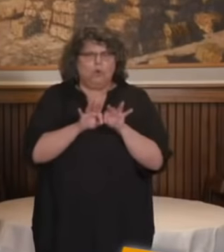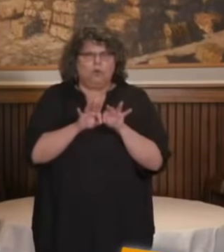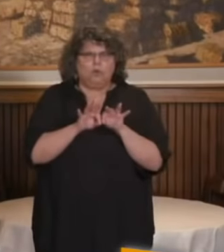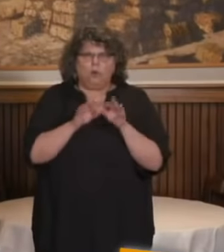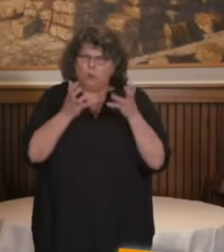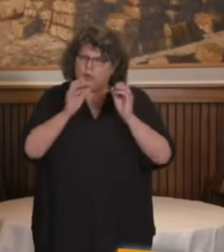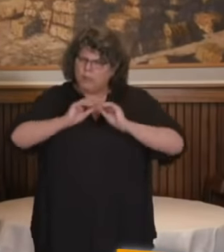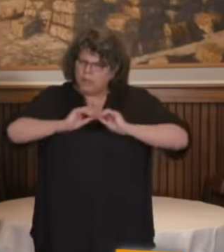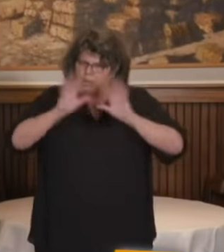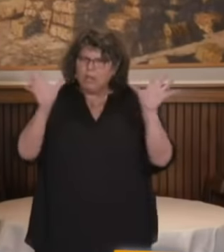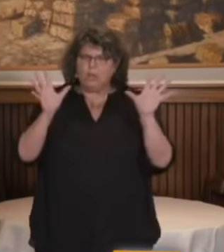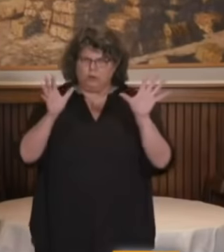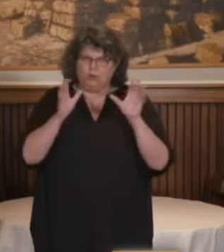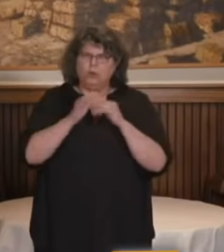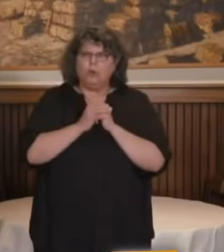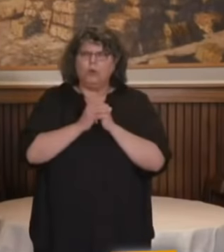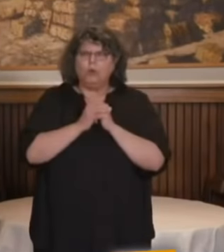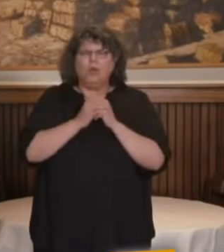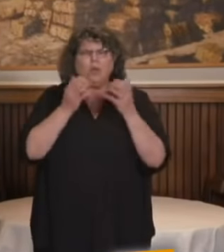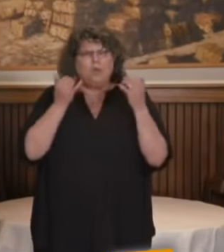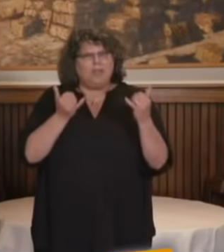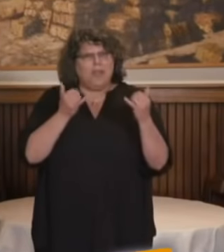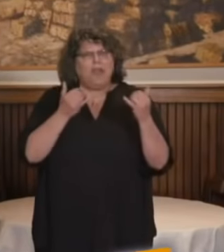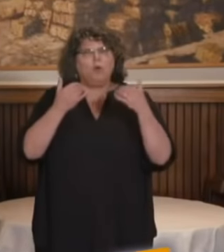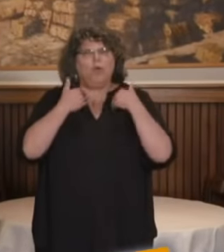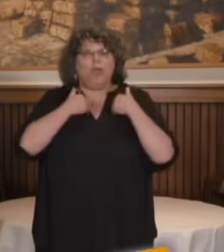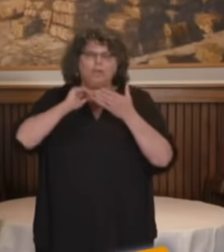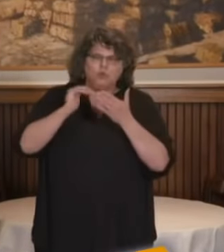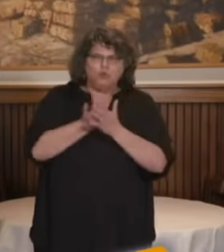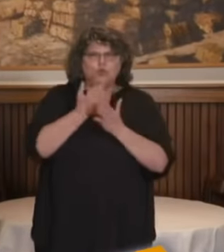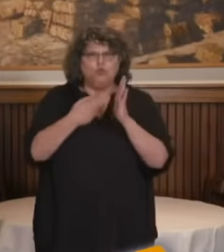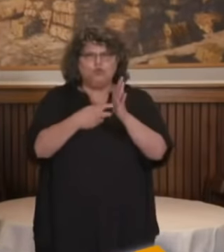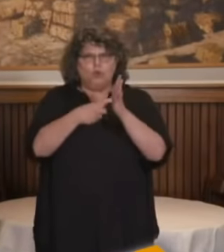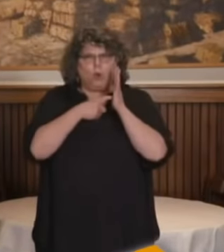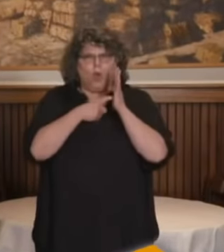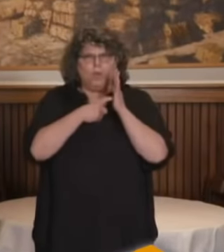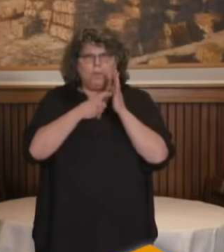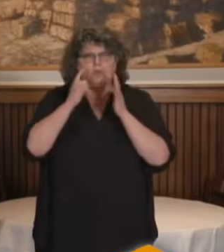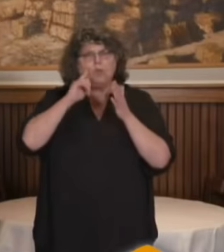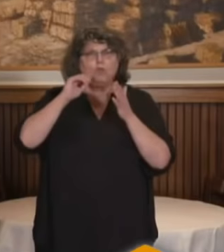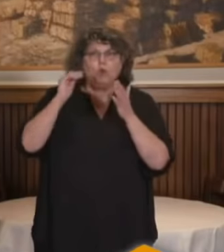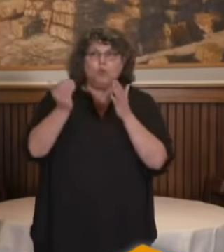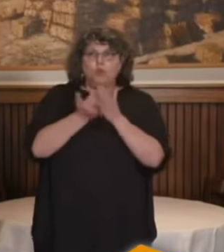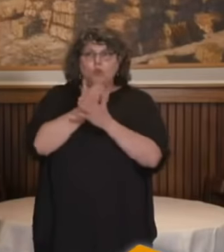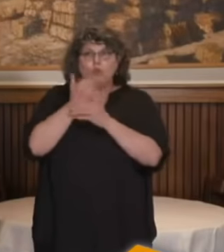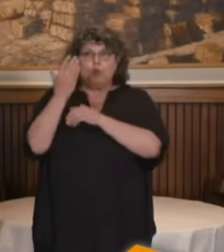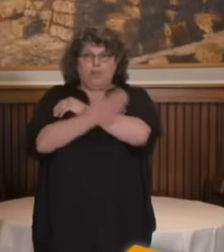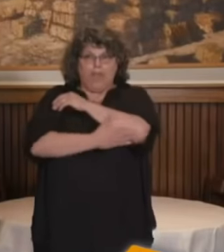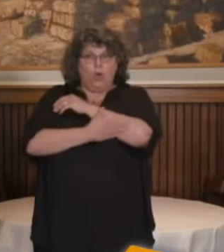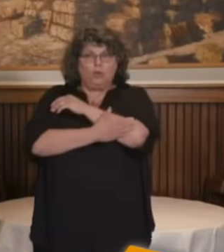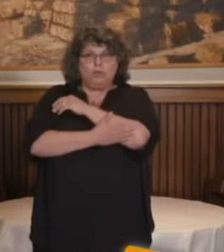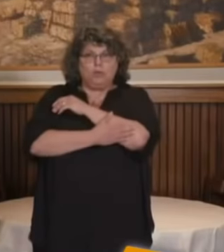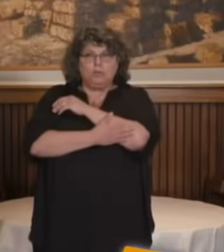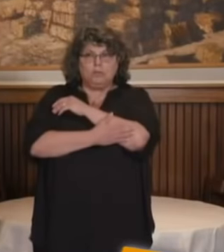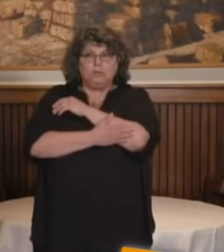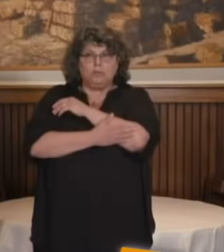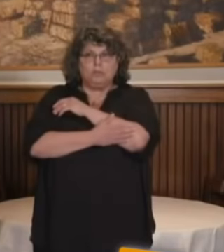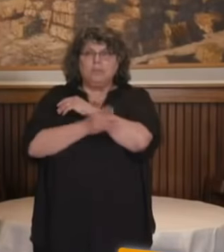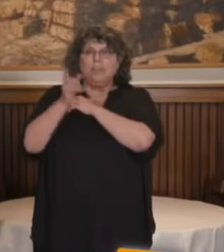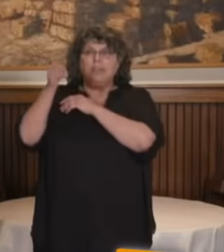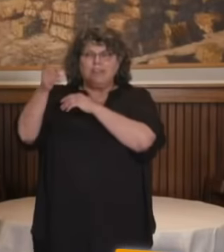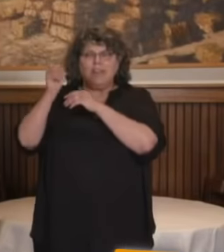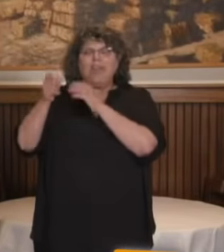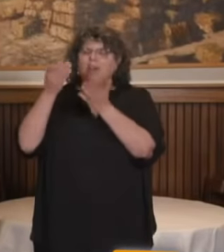of clarification of the question, we now have new requirements for these new counties that require